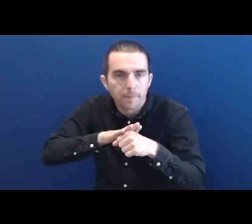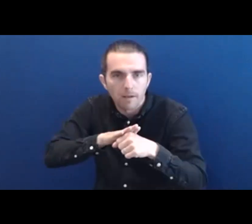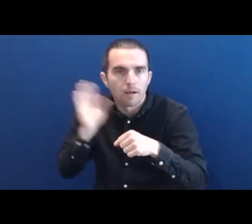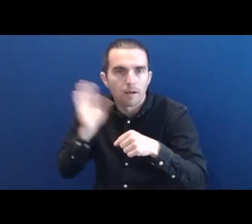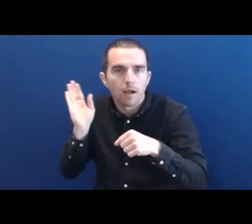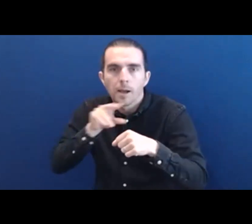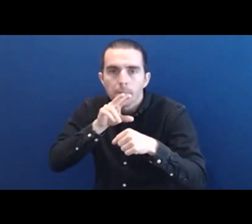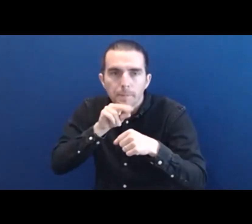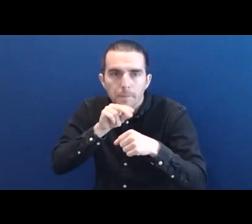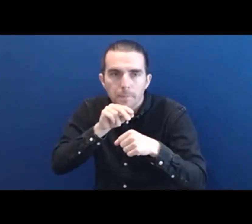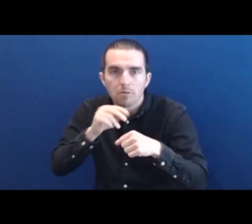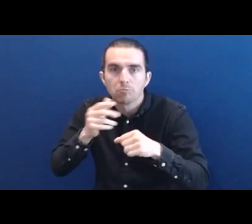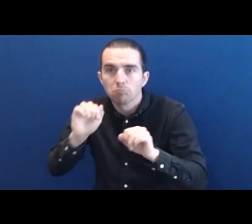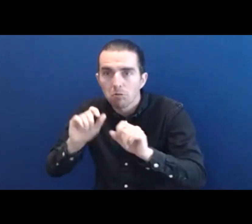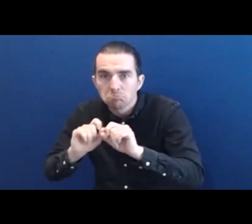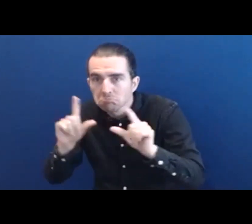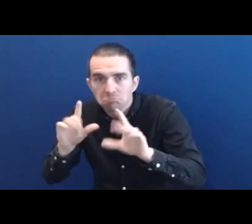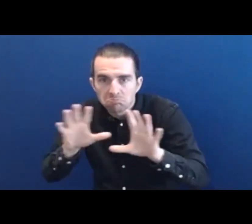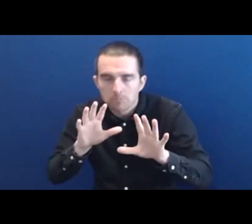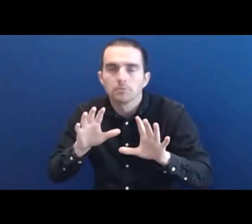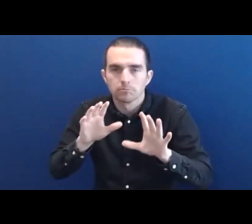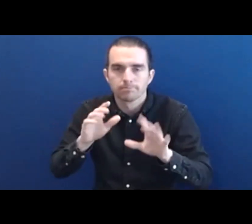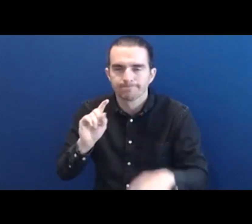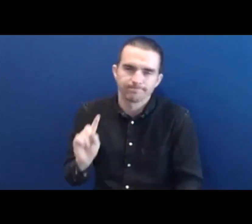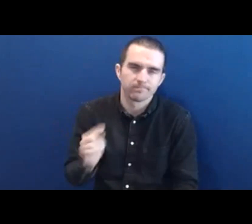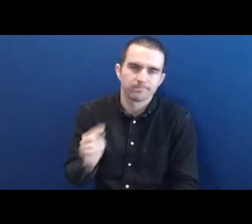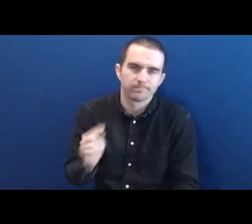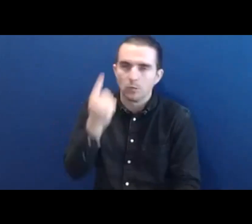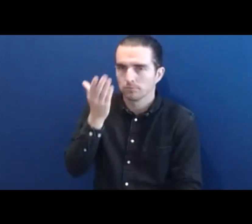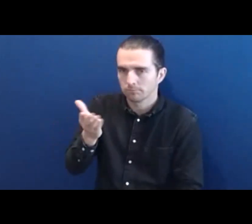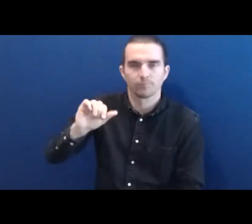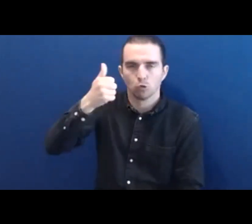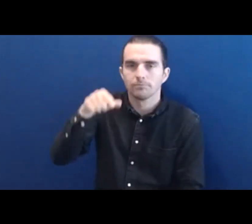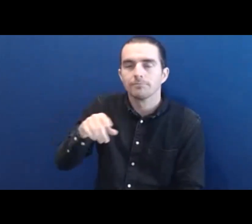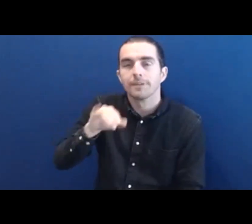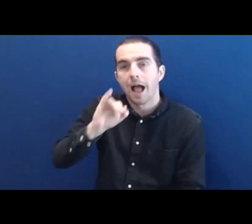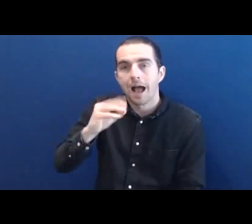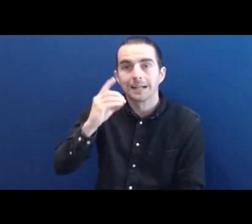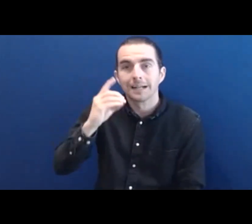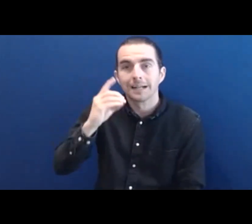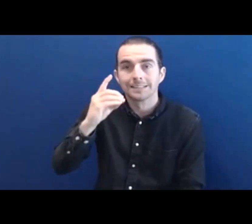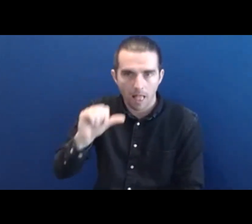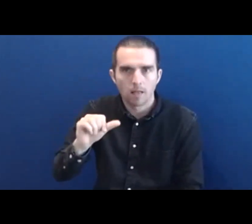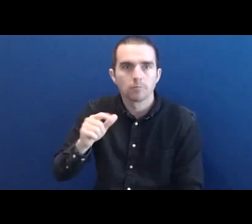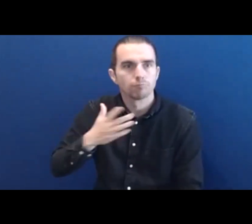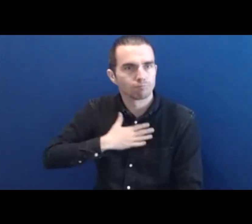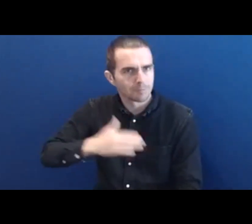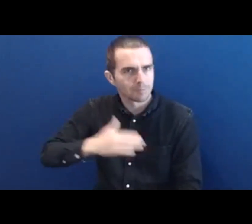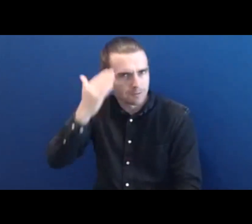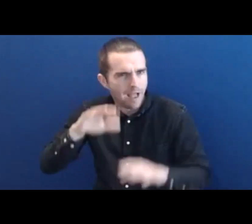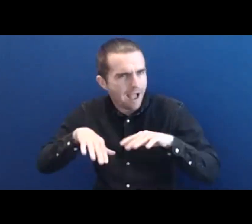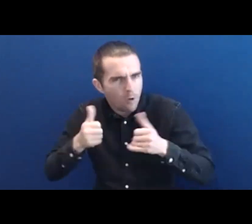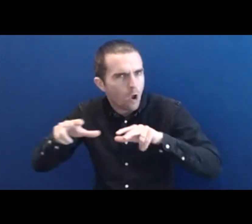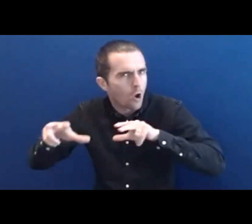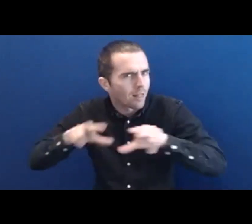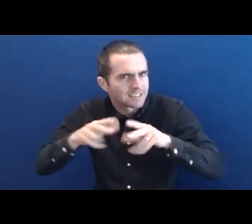improve the research and data collection on civic participation of persons with disabilities, and if you actually have